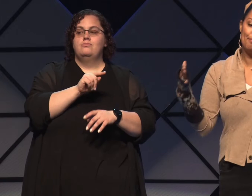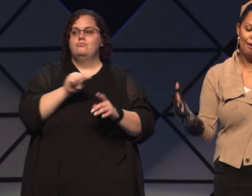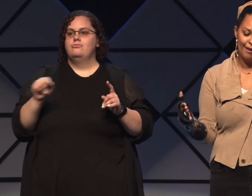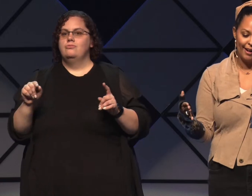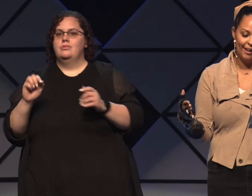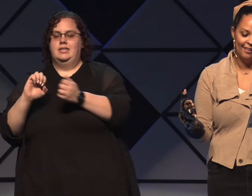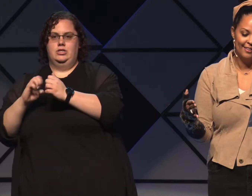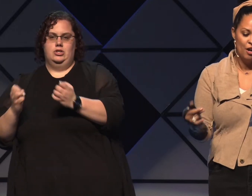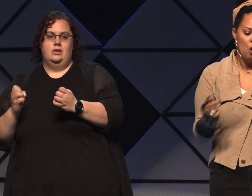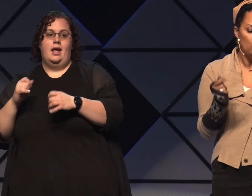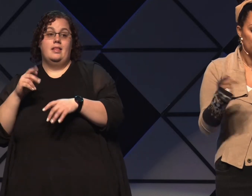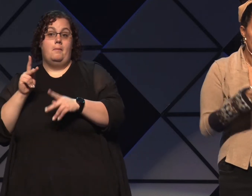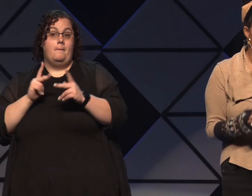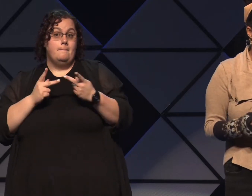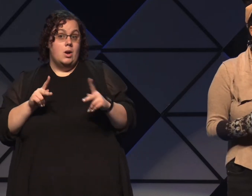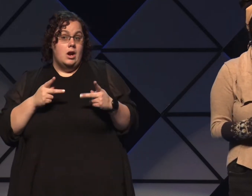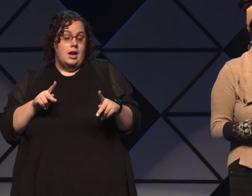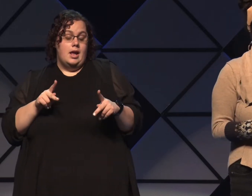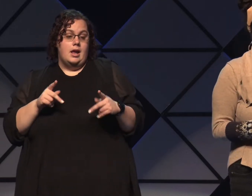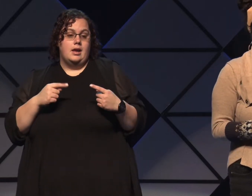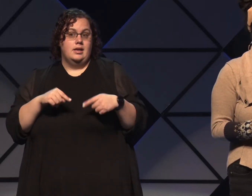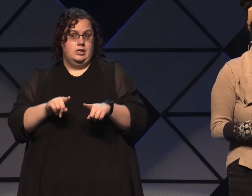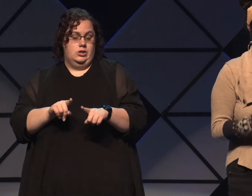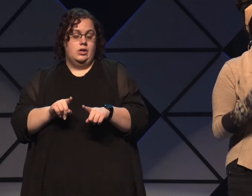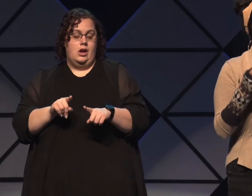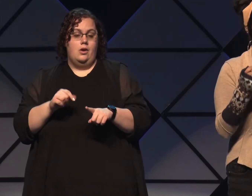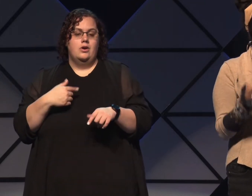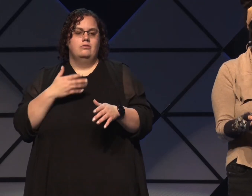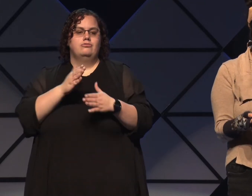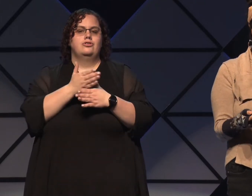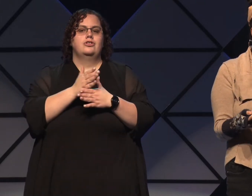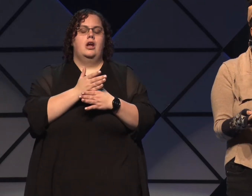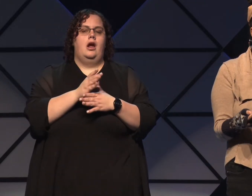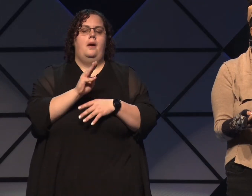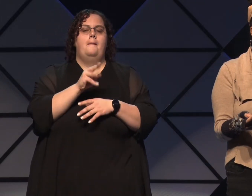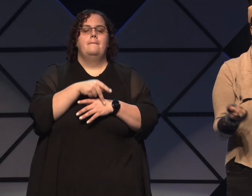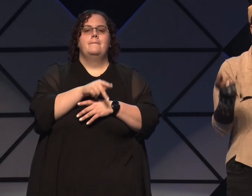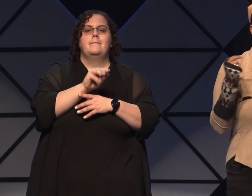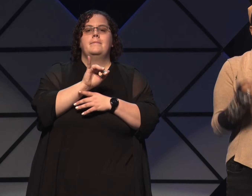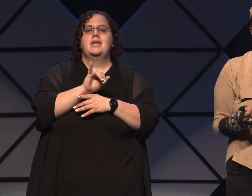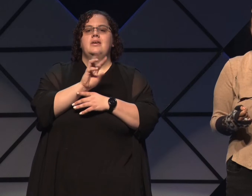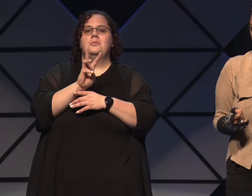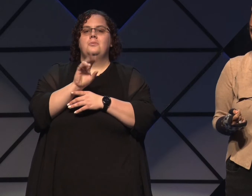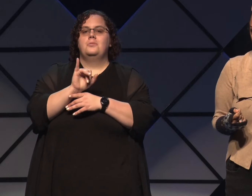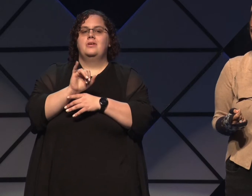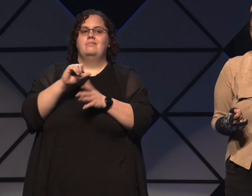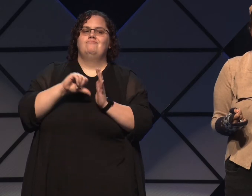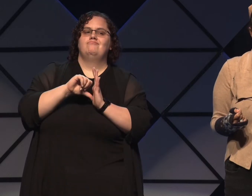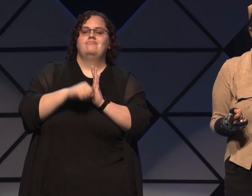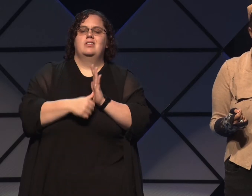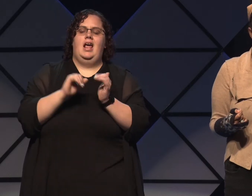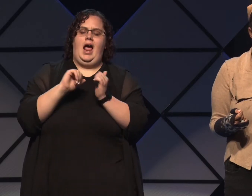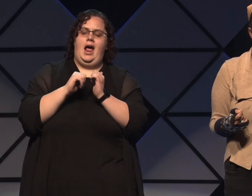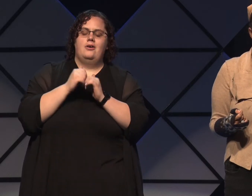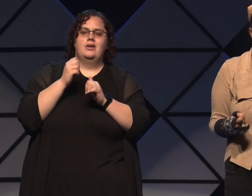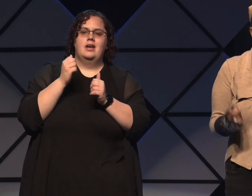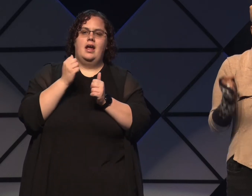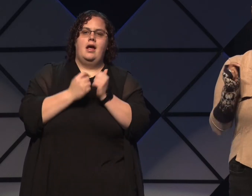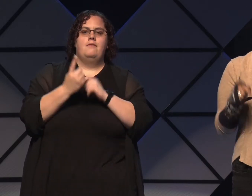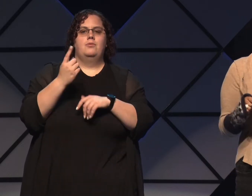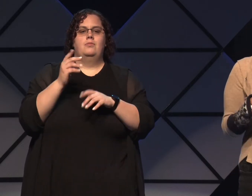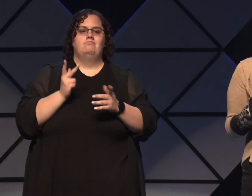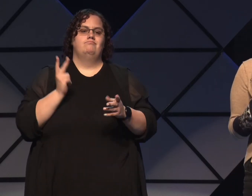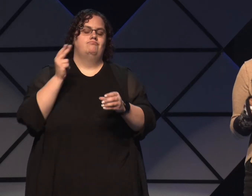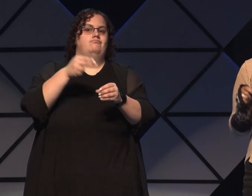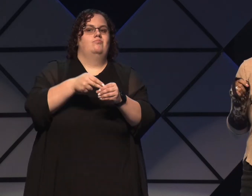Sundae Party, we're going to share more about this year's Pee-wee emphasis and how each person can participate. Now,